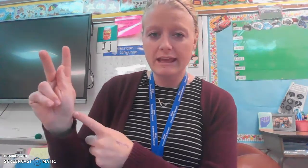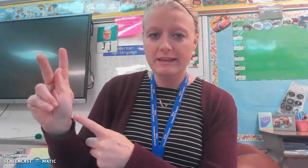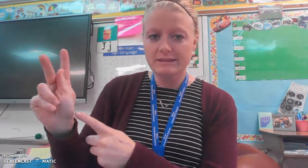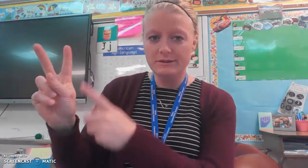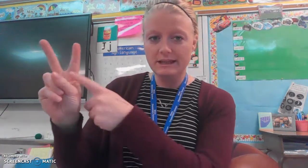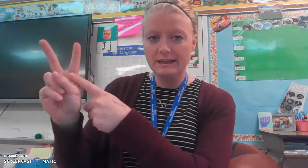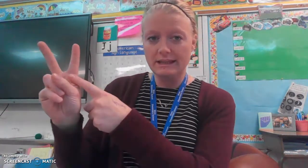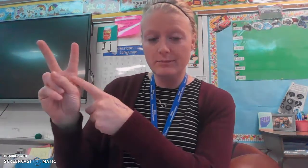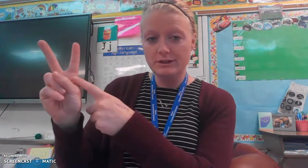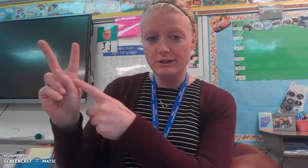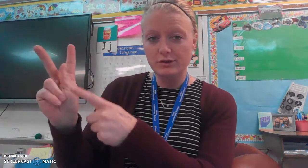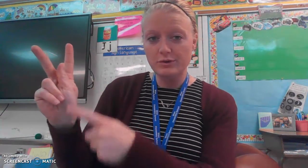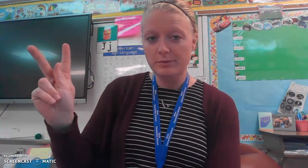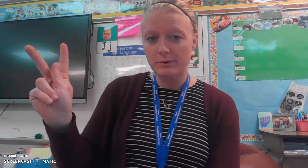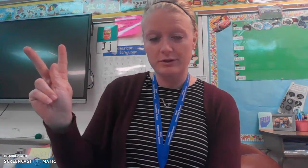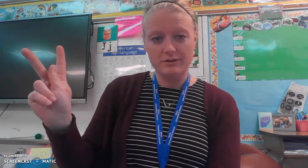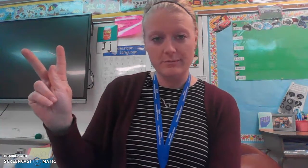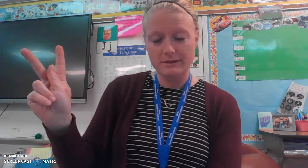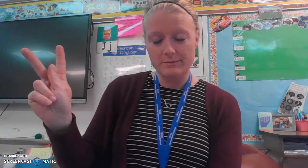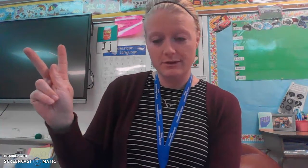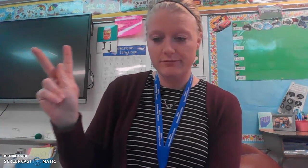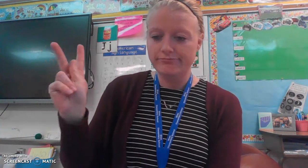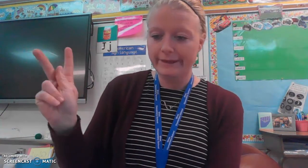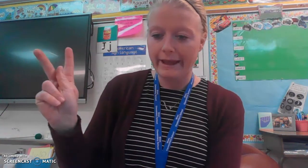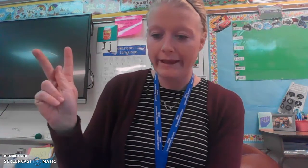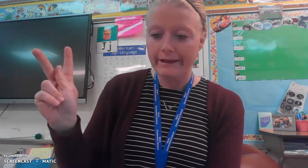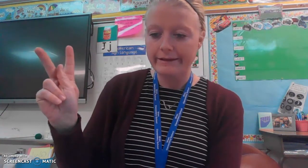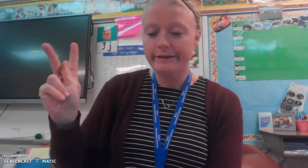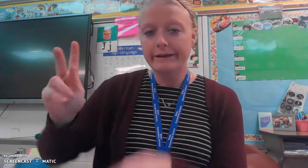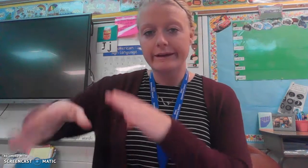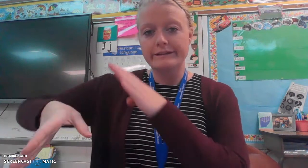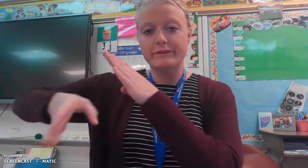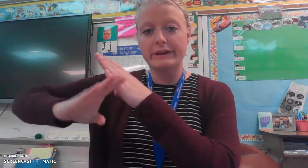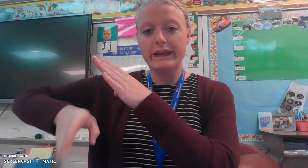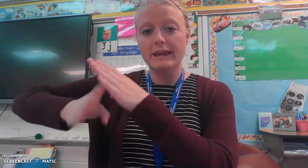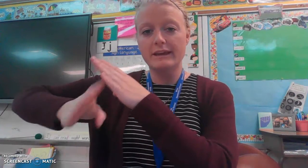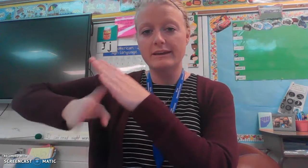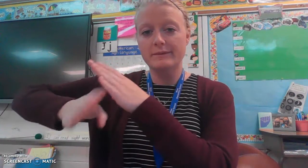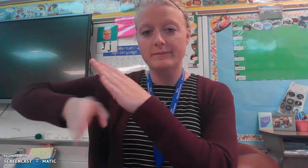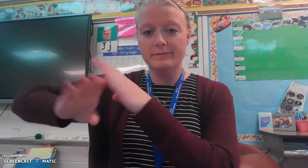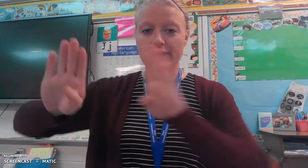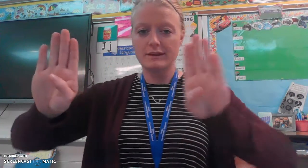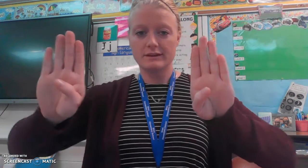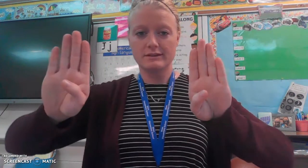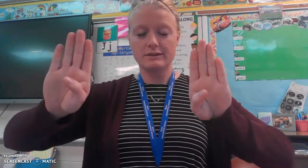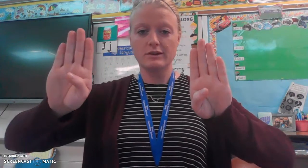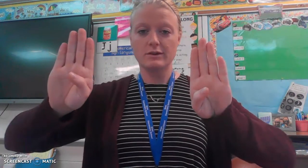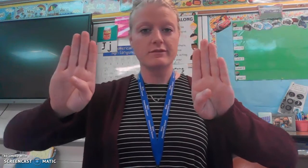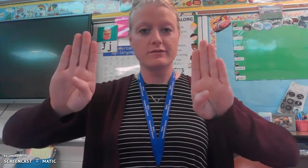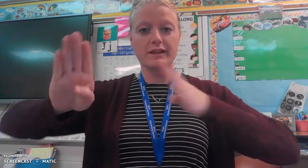K, so it's like the number 2, but with your thumb in the middle. K is for kick. So you have your